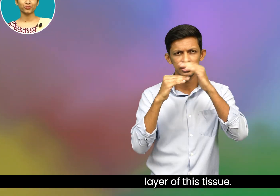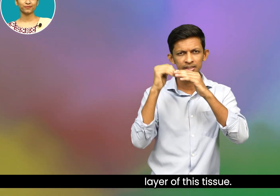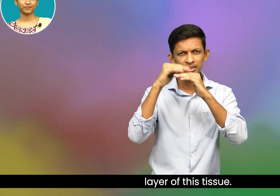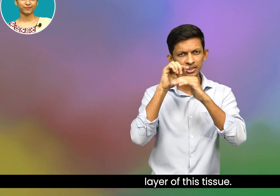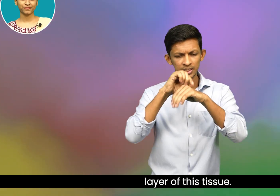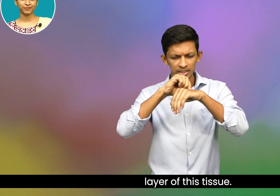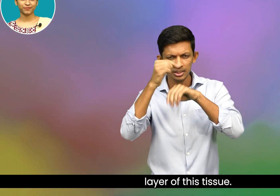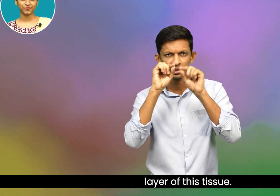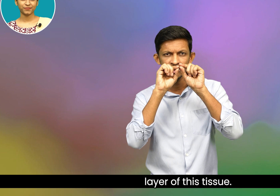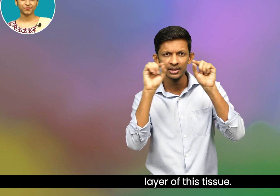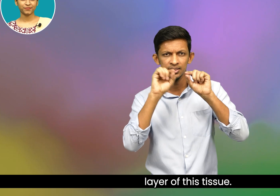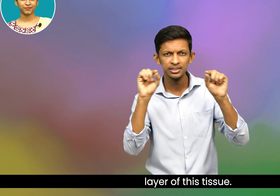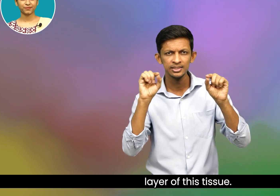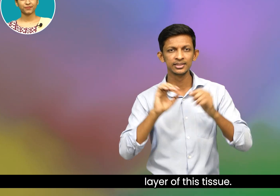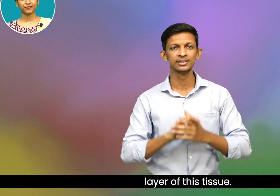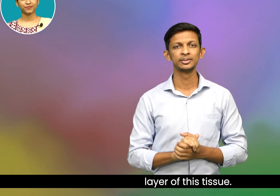tissue.